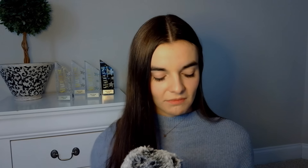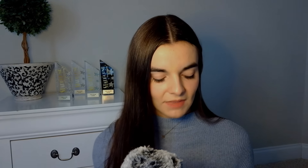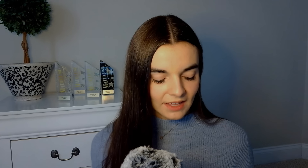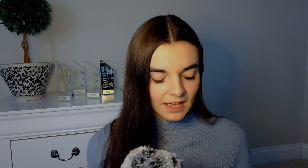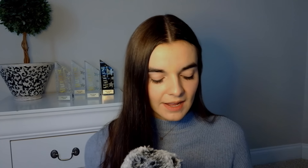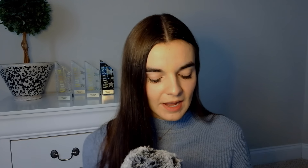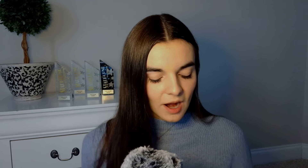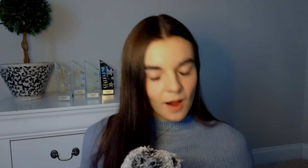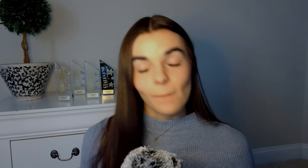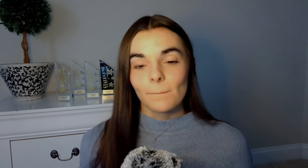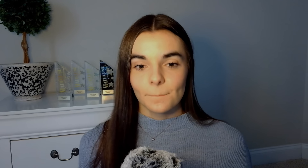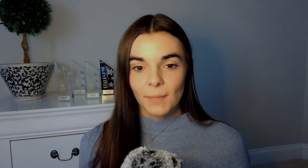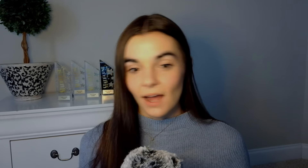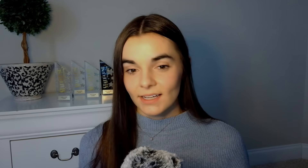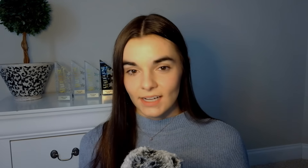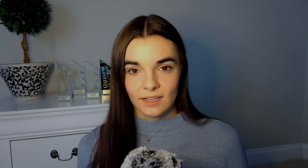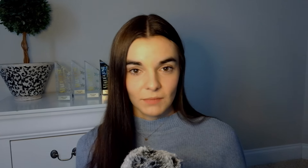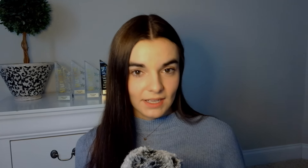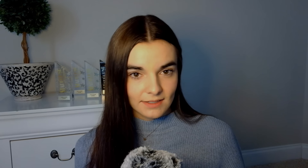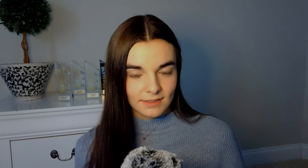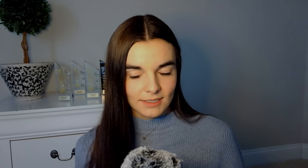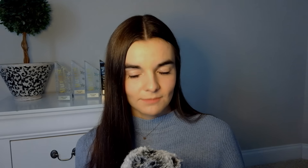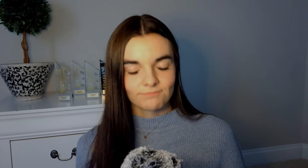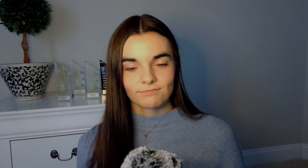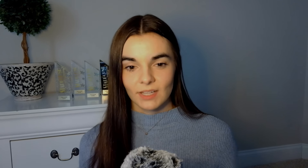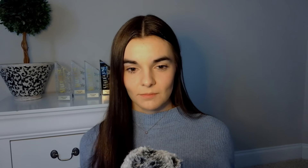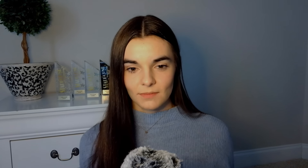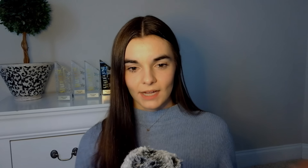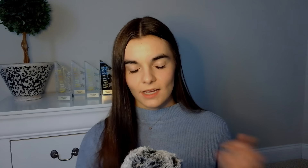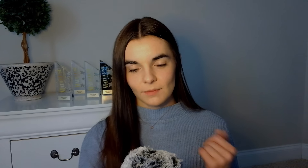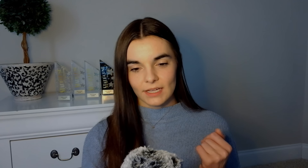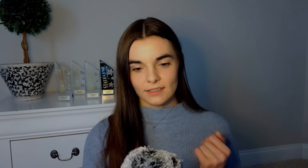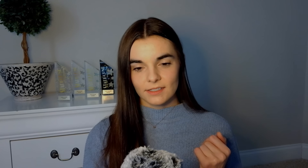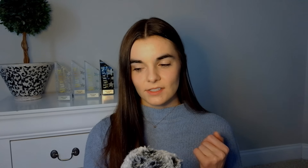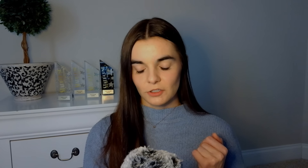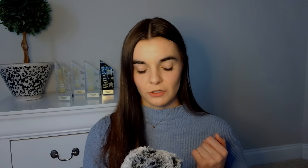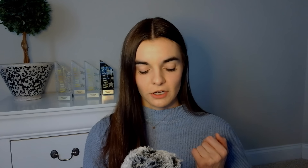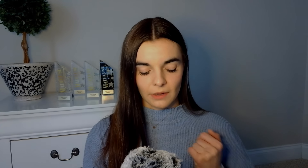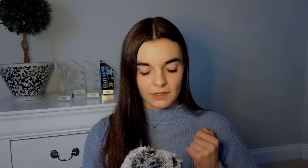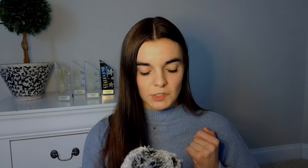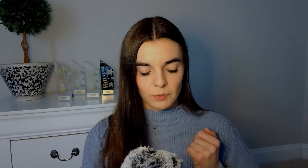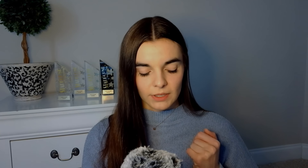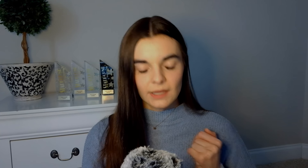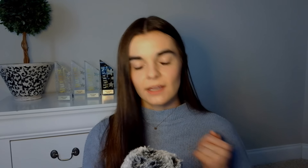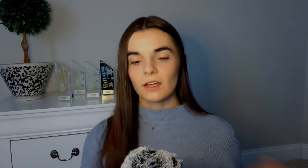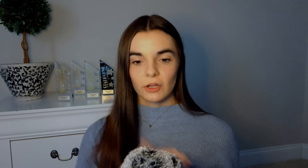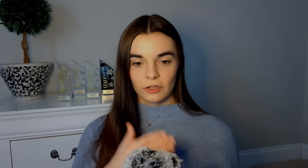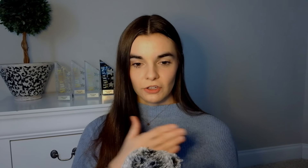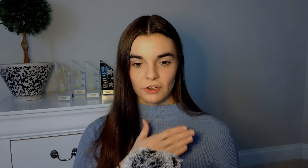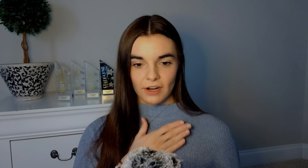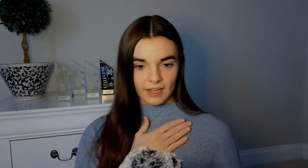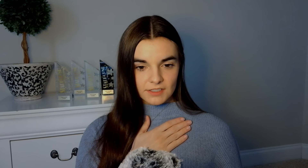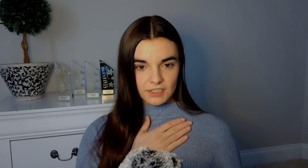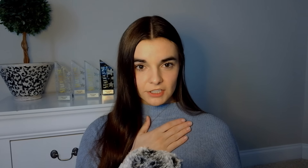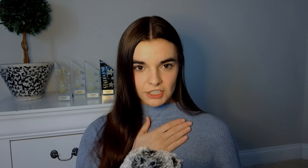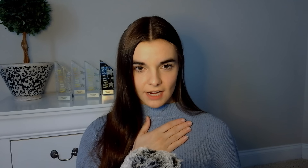Hello. My name is. You're going to put your hand to your